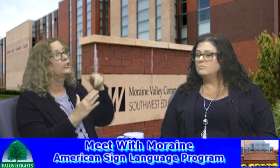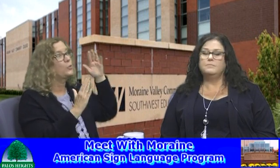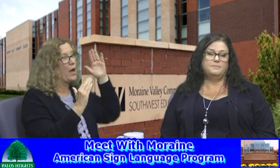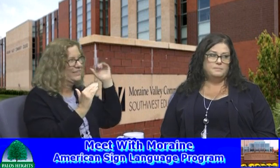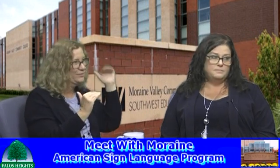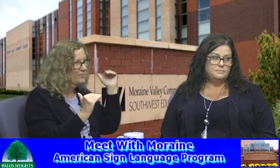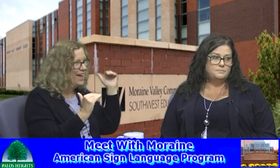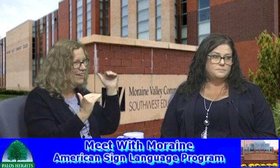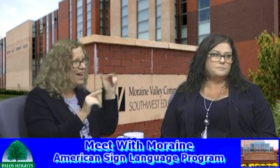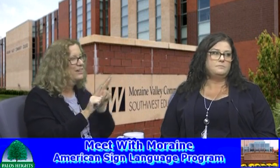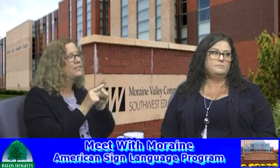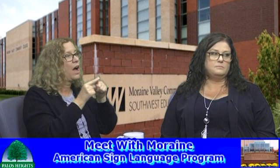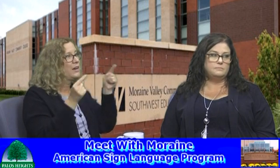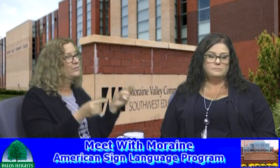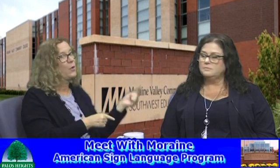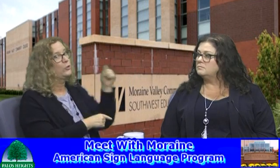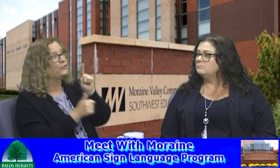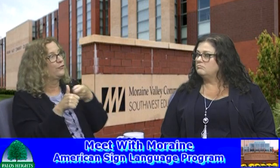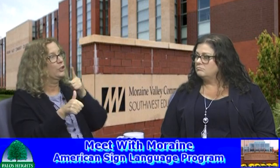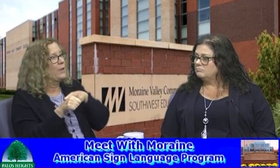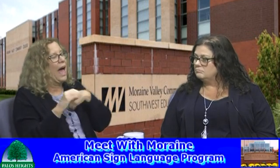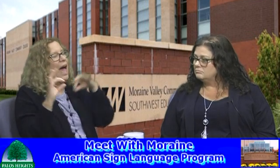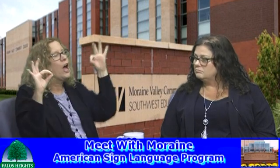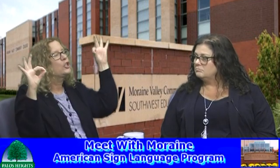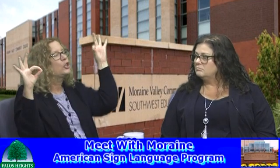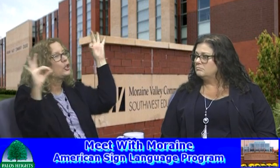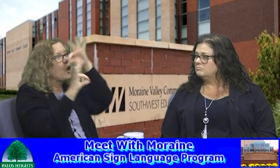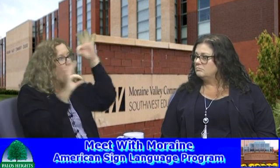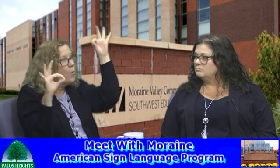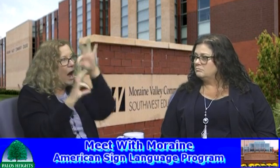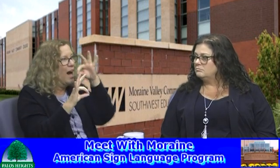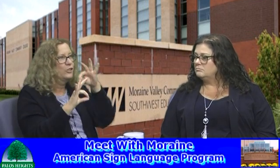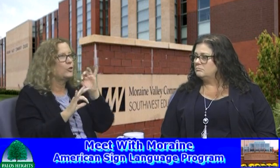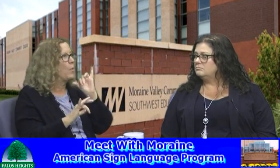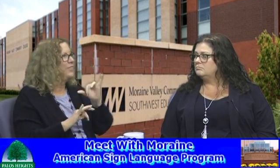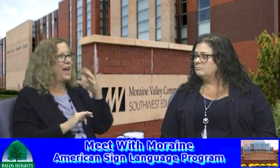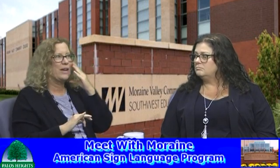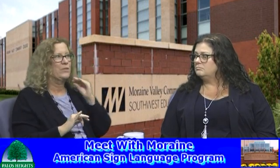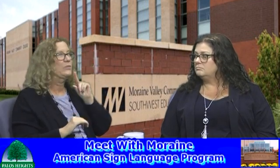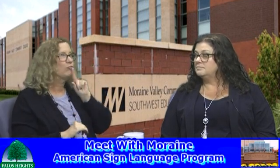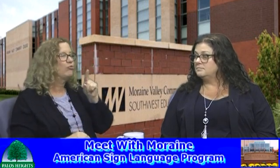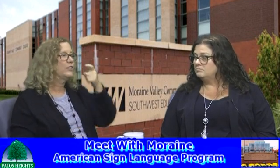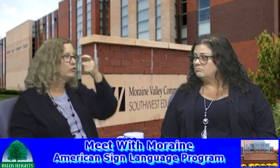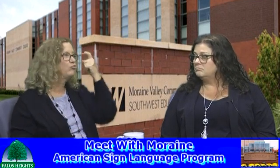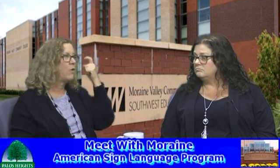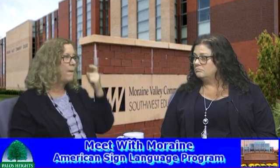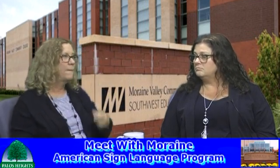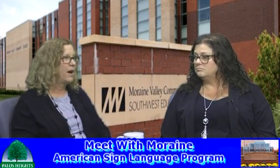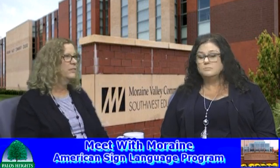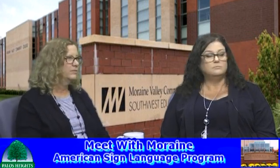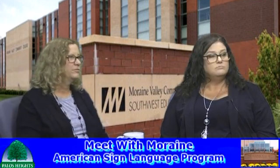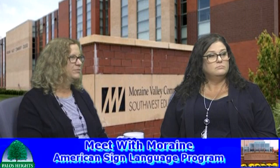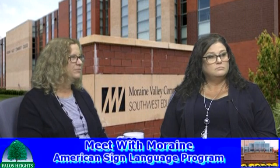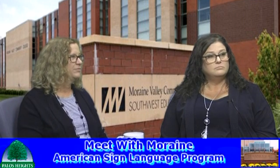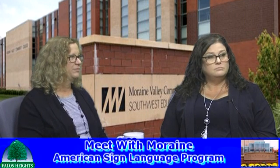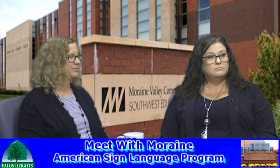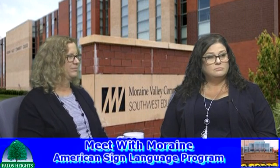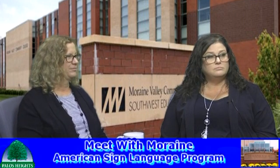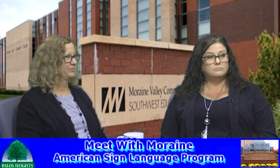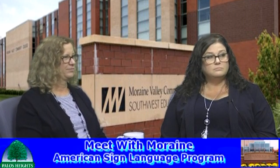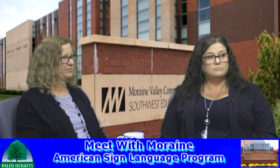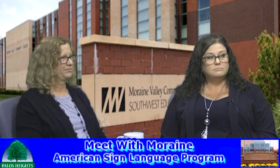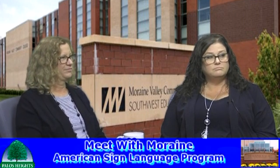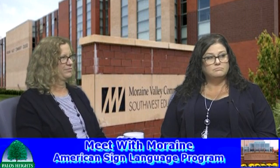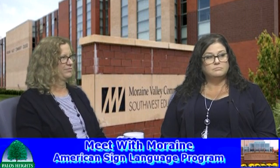understood what was involved. I understood what to expect as opposed to the previous experience where I was clueless as to what to expect. And it